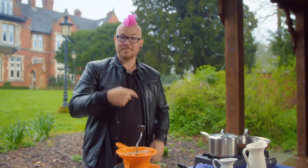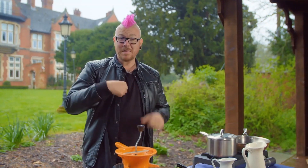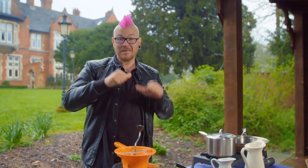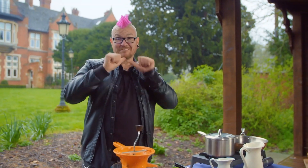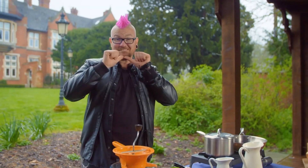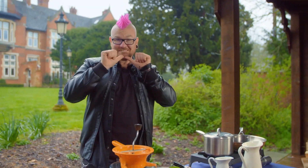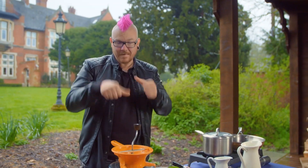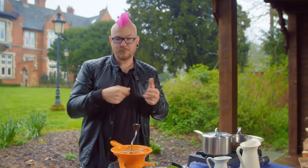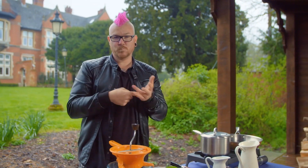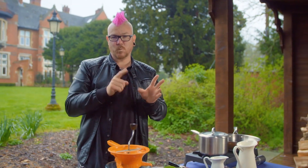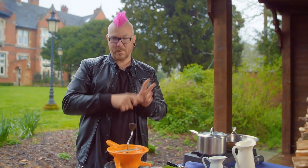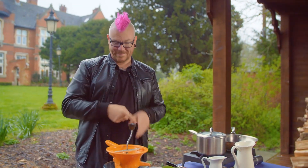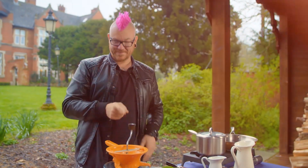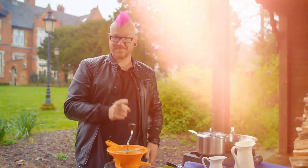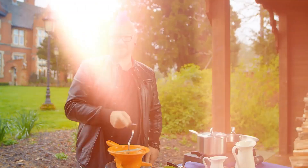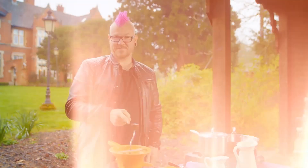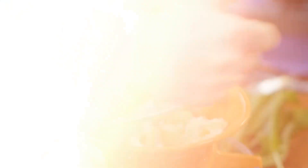This is my favourite toy.